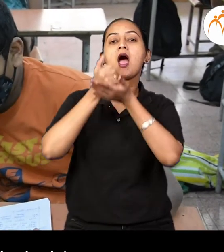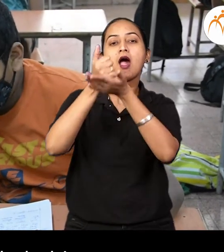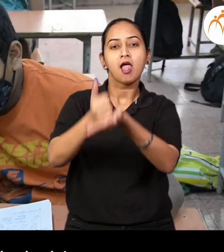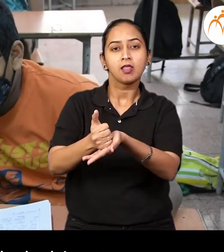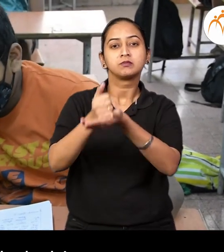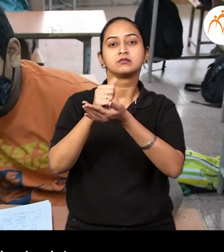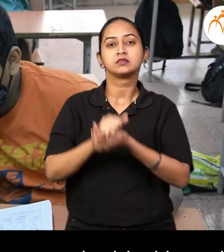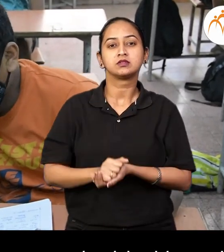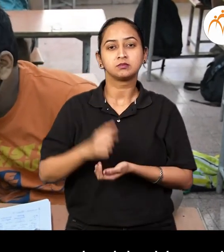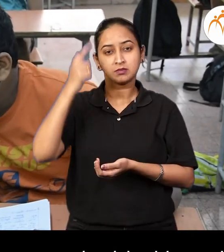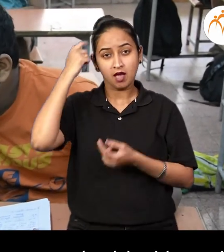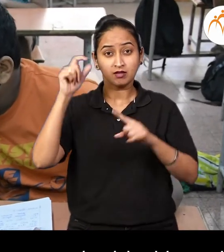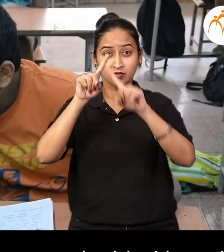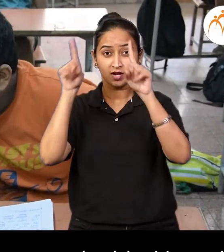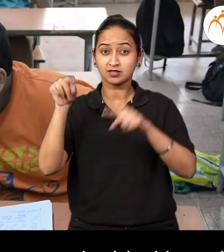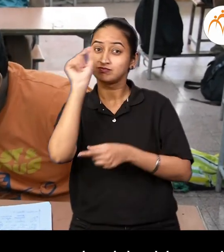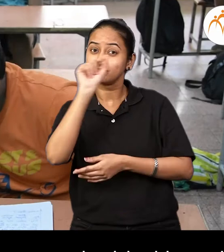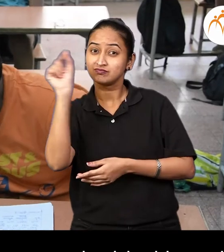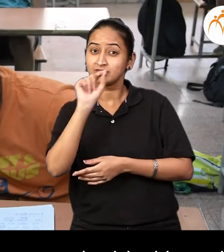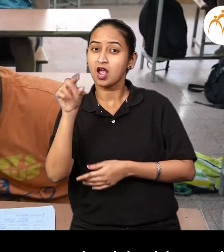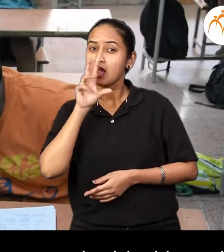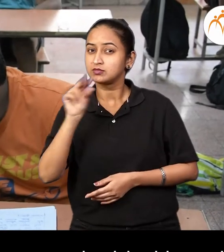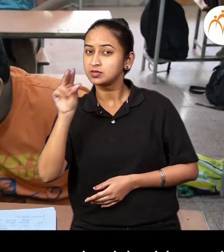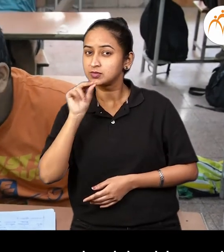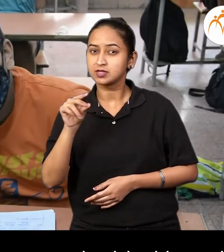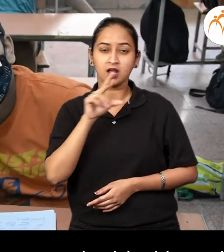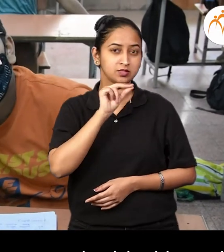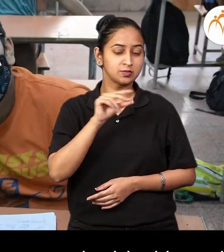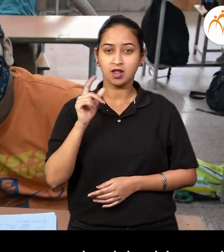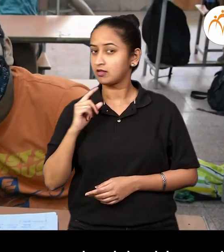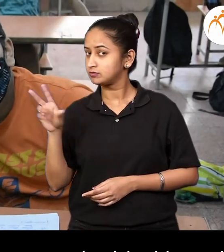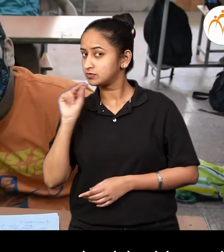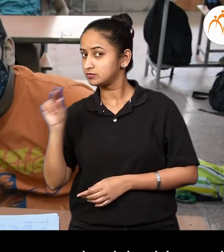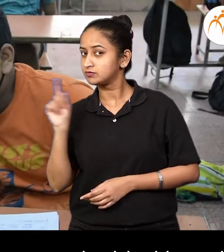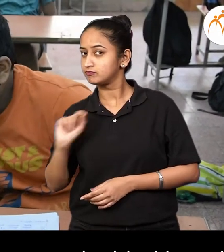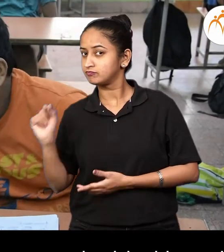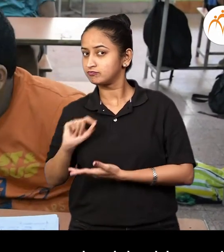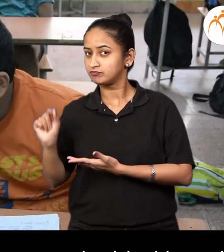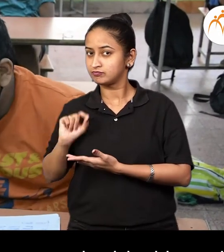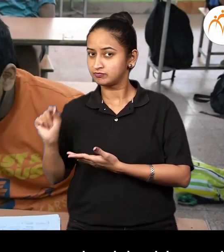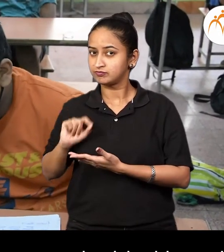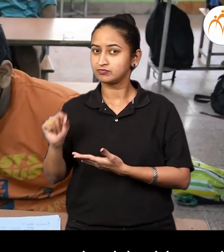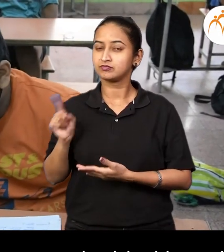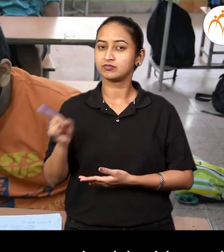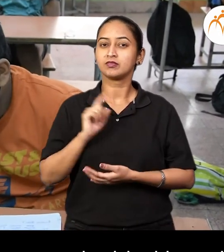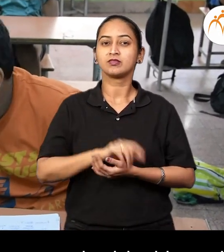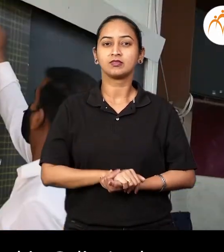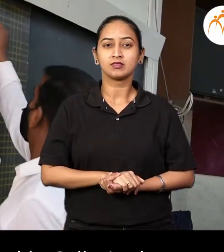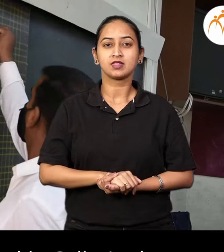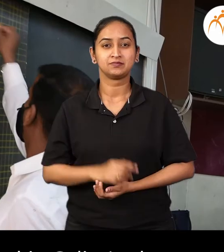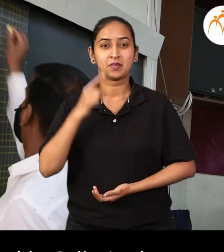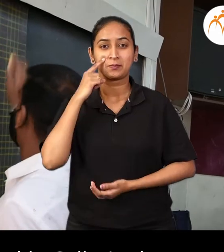him too. They tell him what is written on the blackboard.